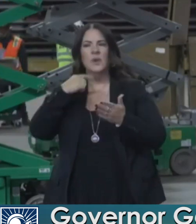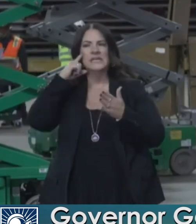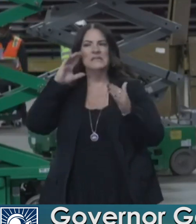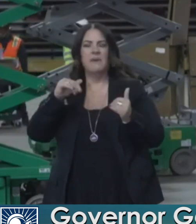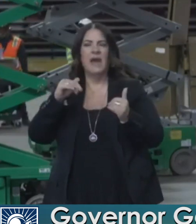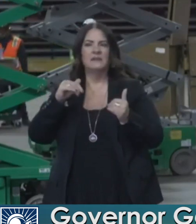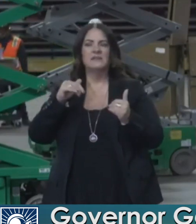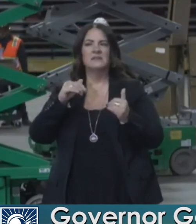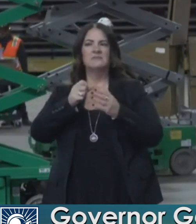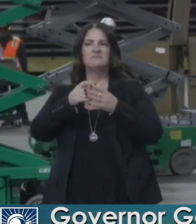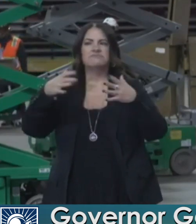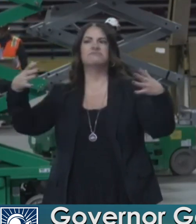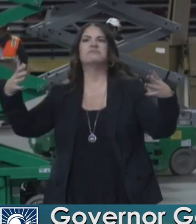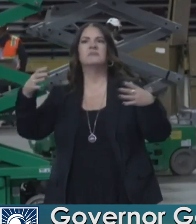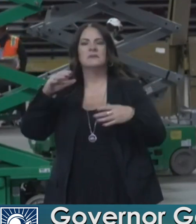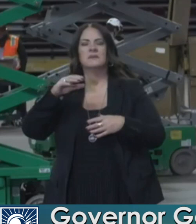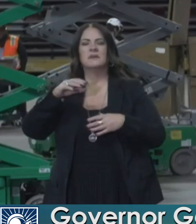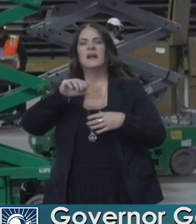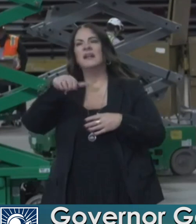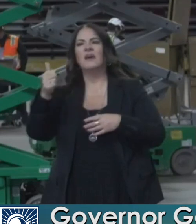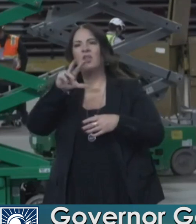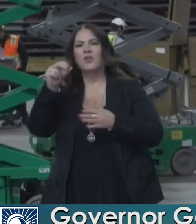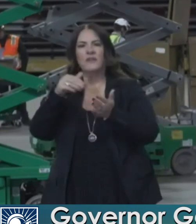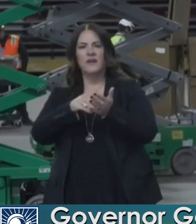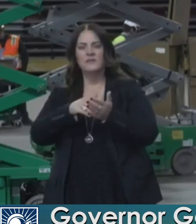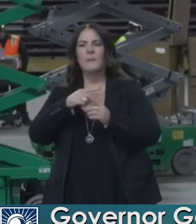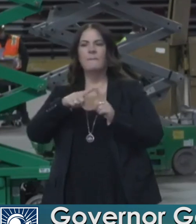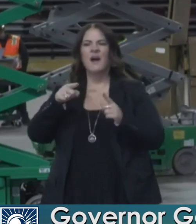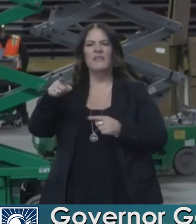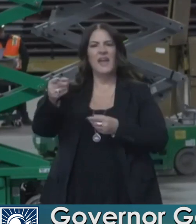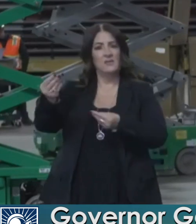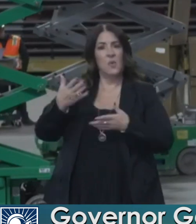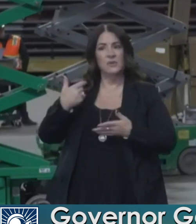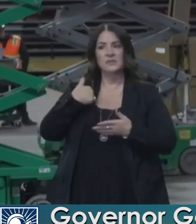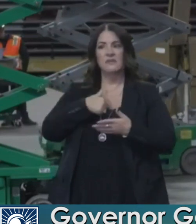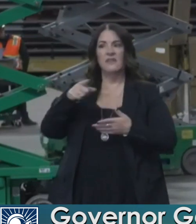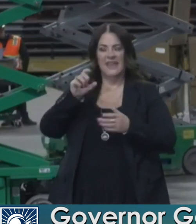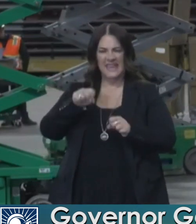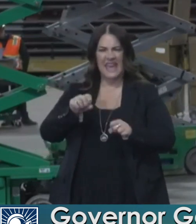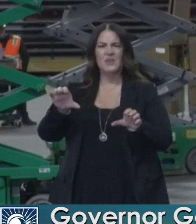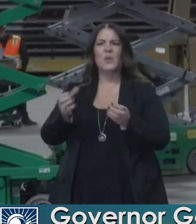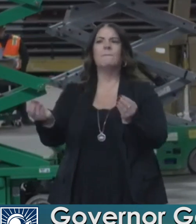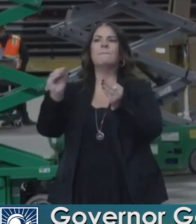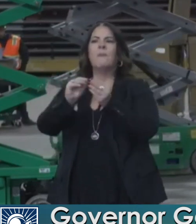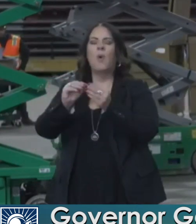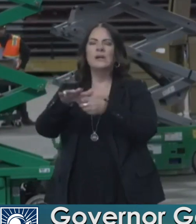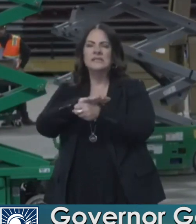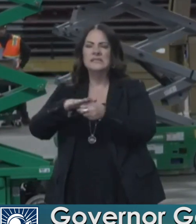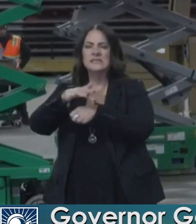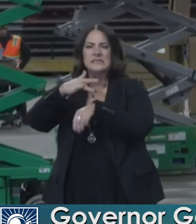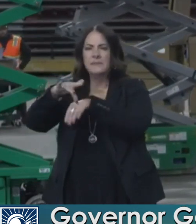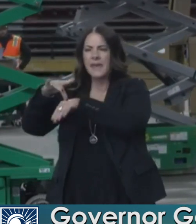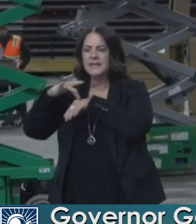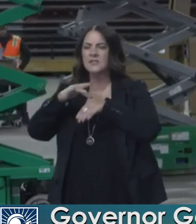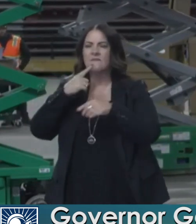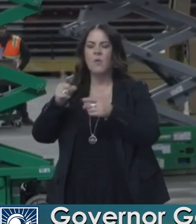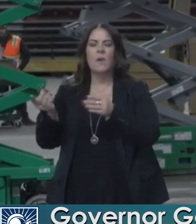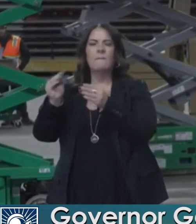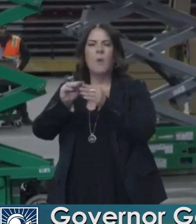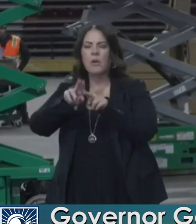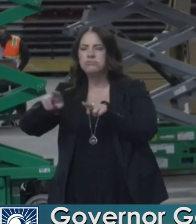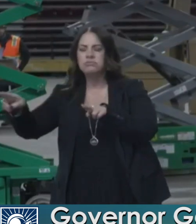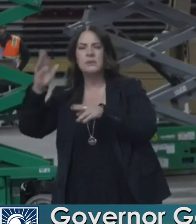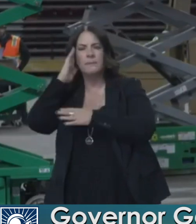They believe they can do thousands of additional beds, and we believe that's the most appropriate use of resources